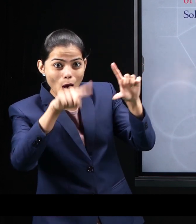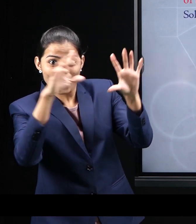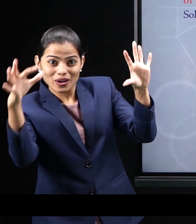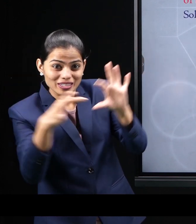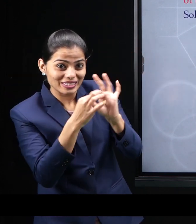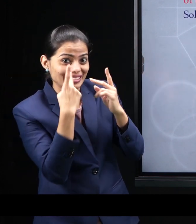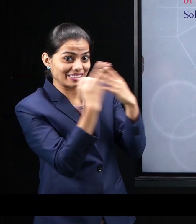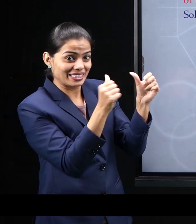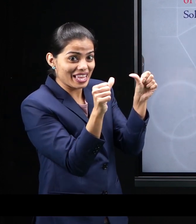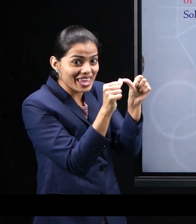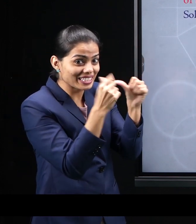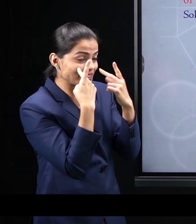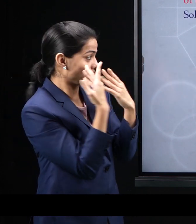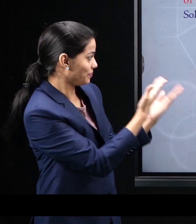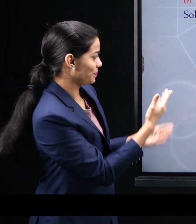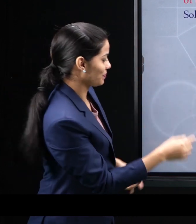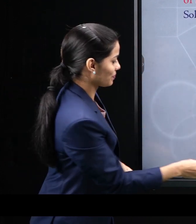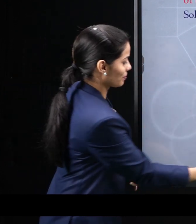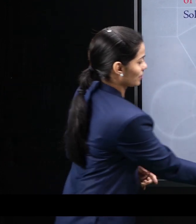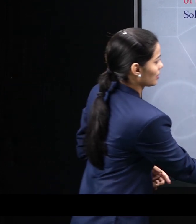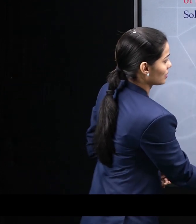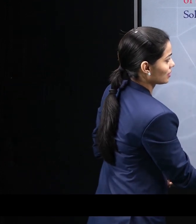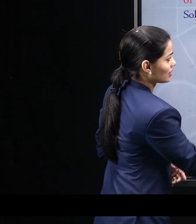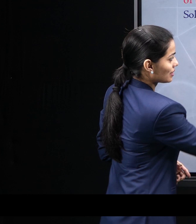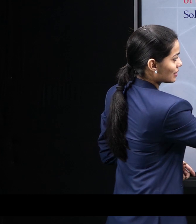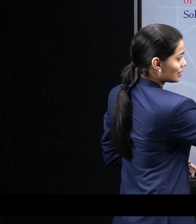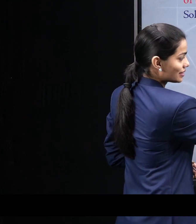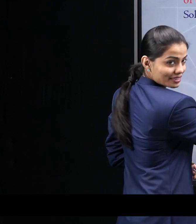equal to A, E, I, O, U.